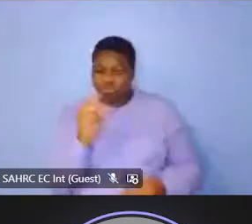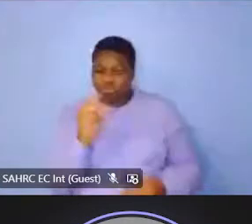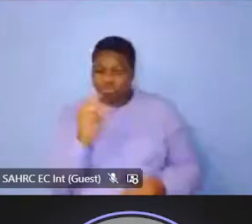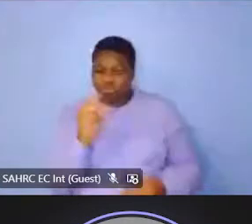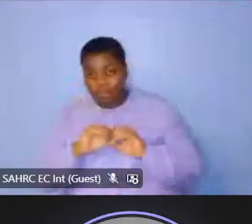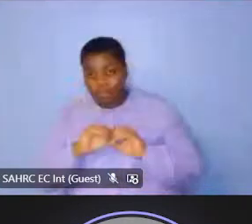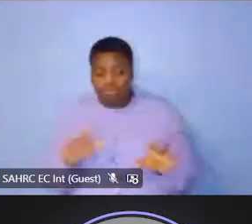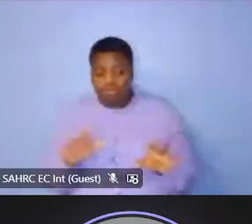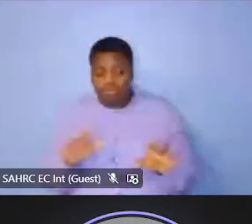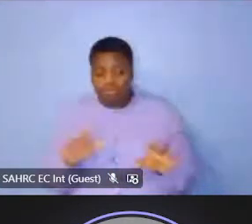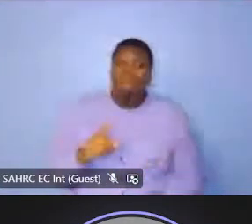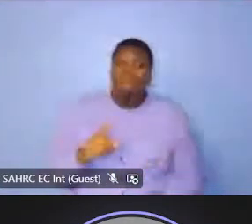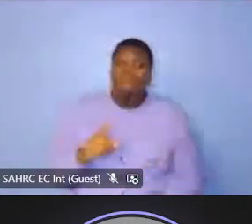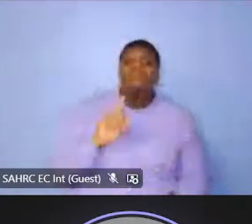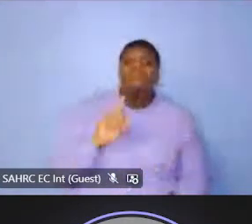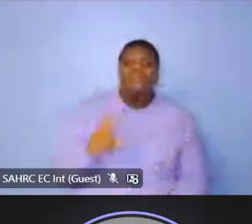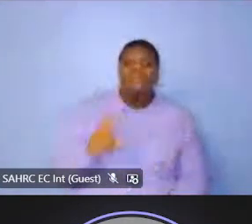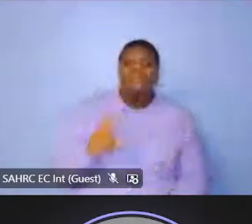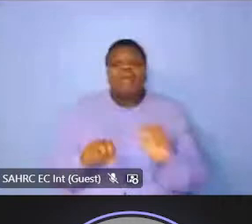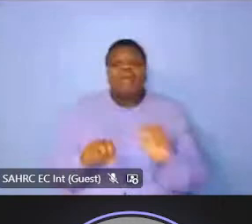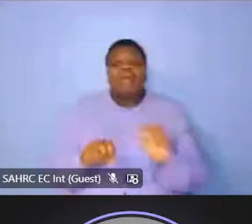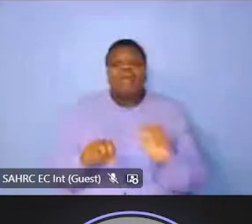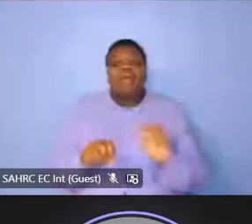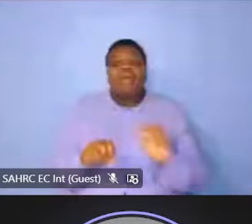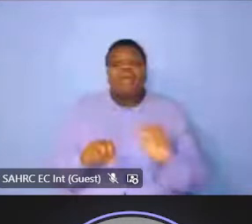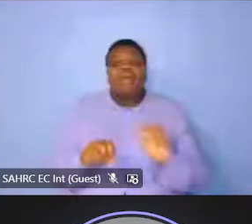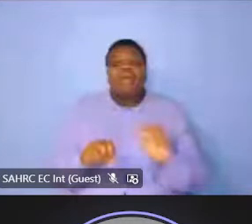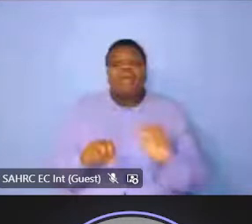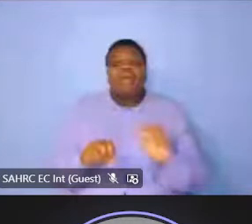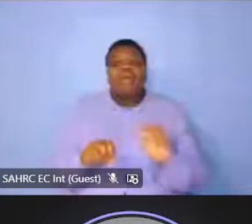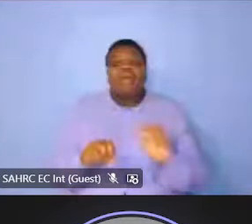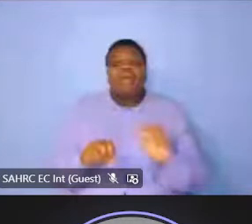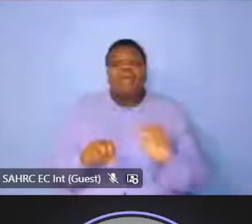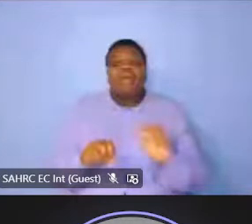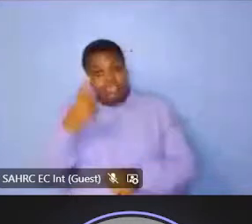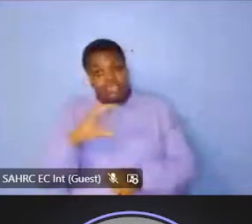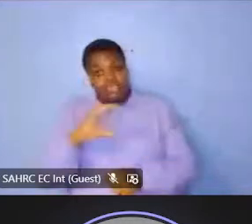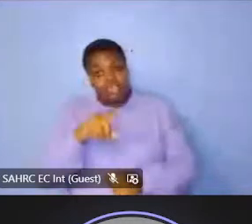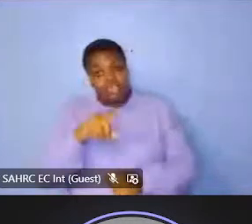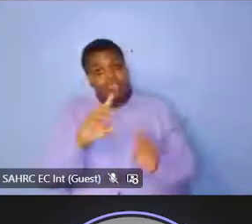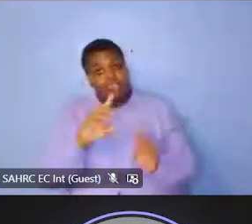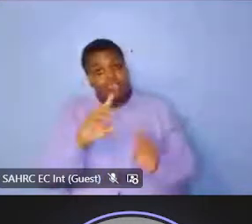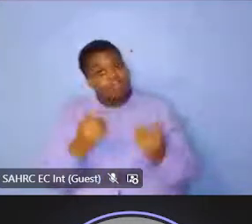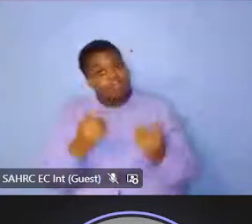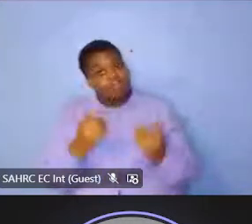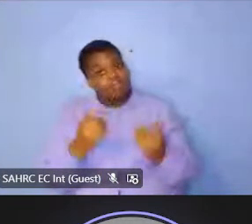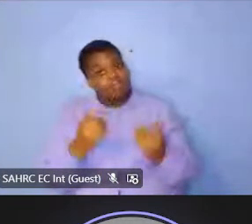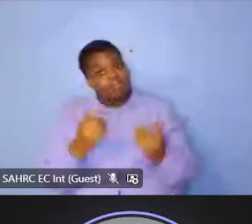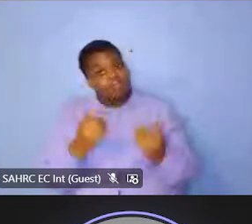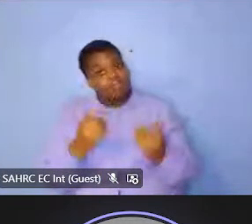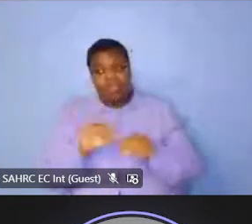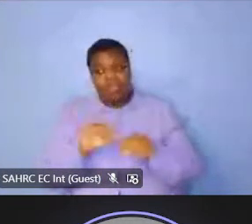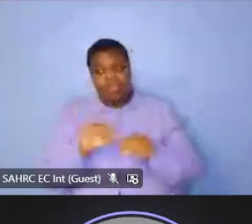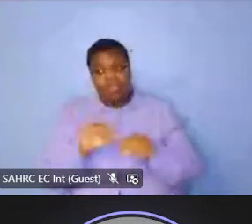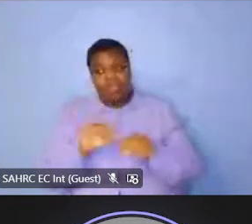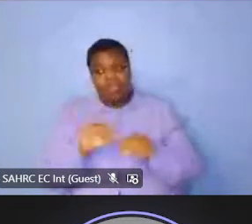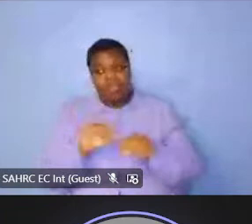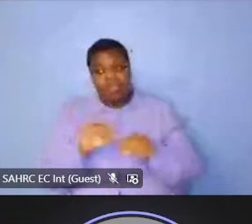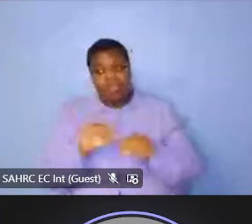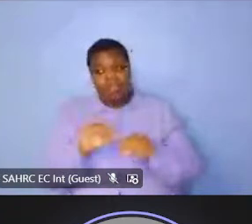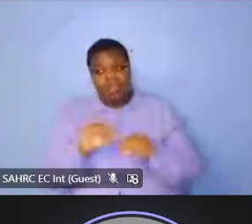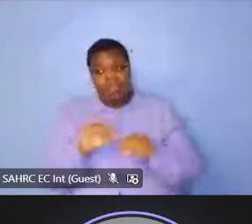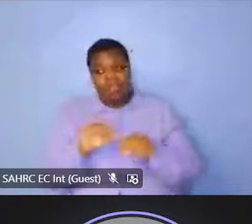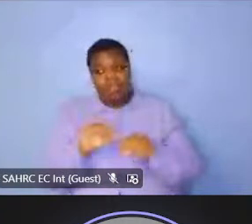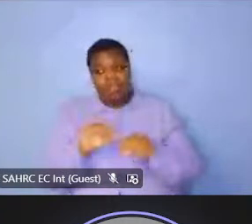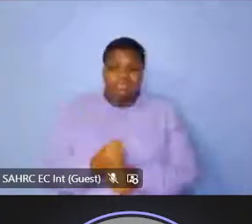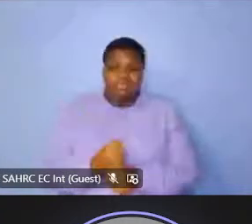In questions from the media this year, we've seen the Western Cape Education Department say that it will only be published at the end of this year. And so